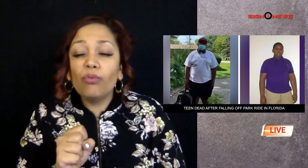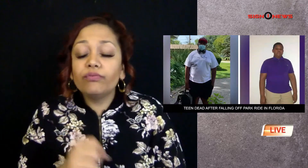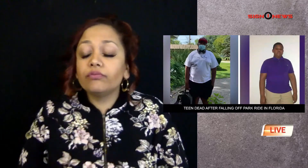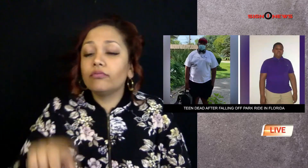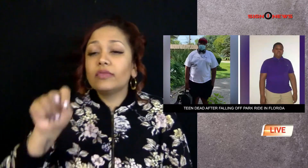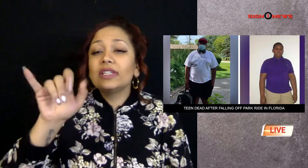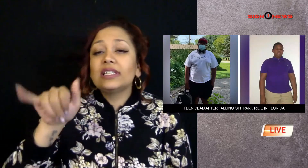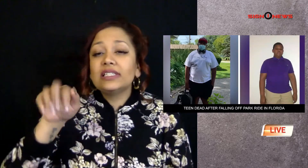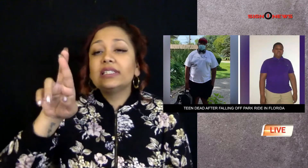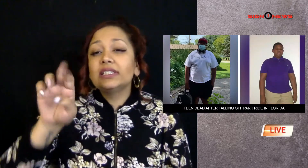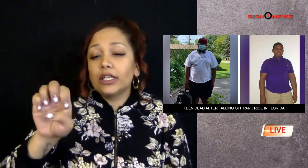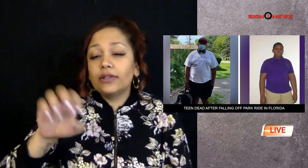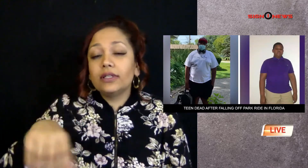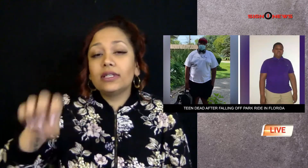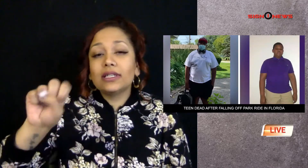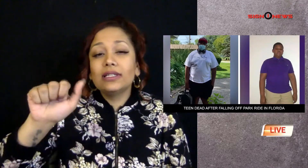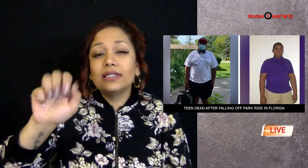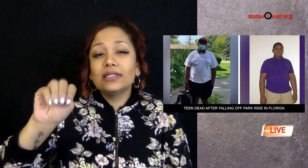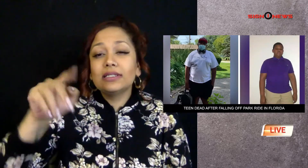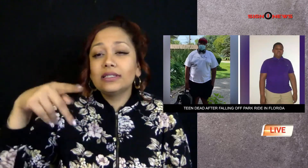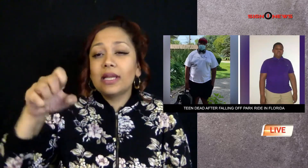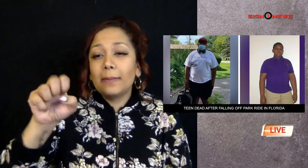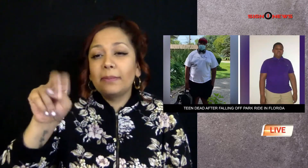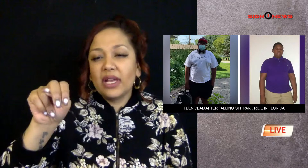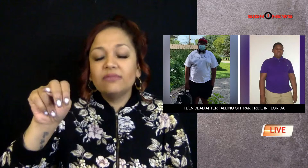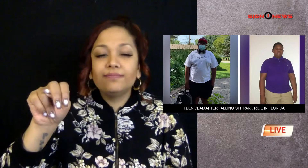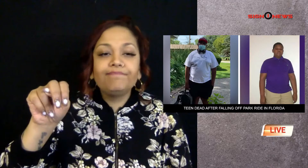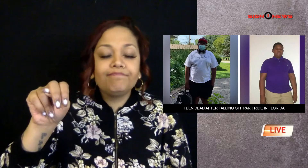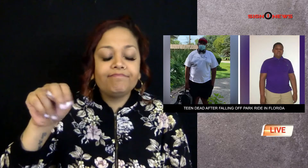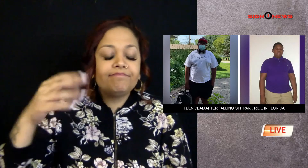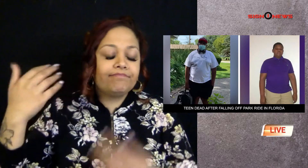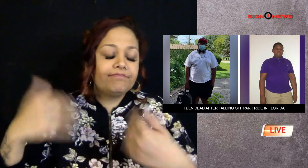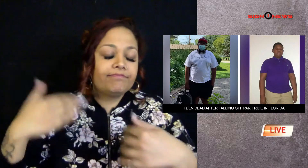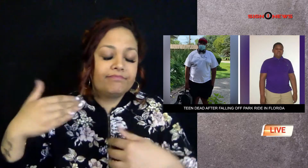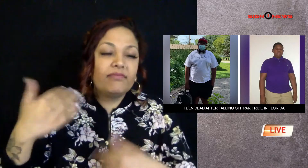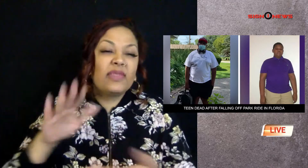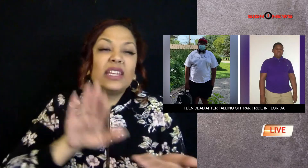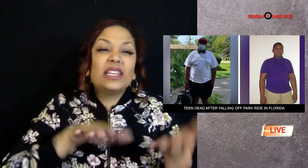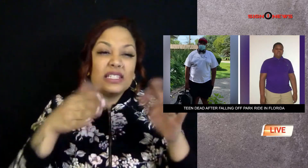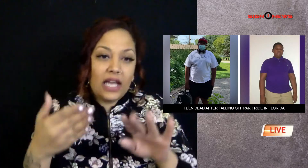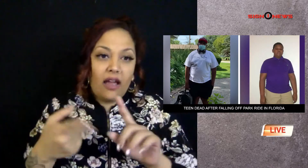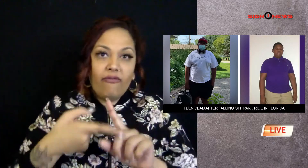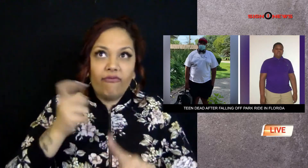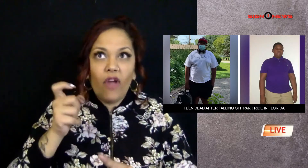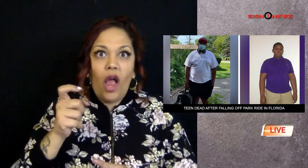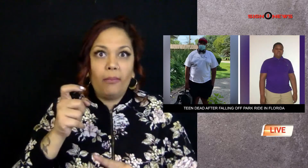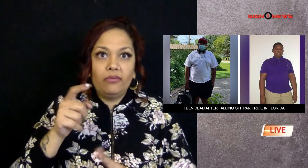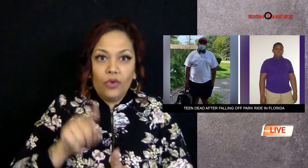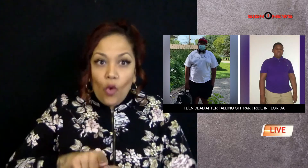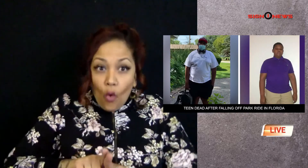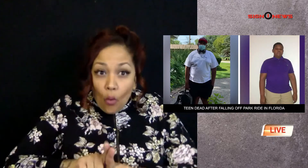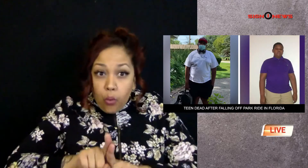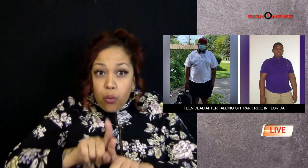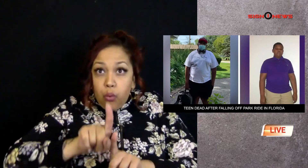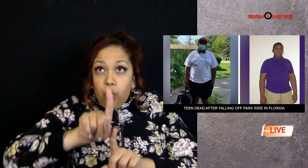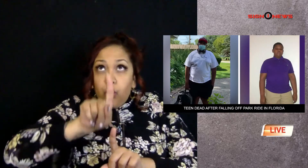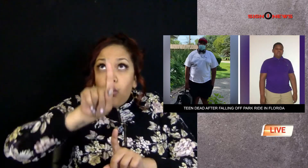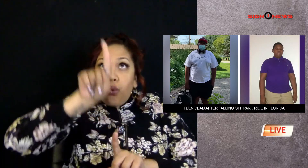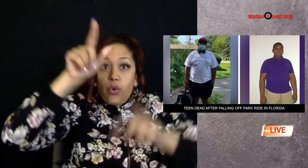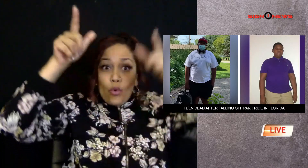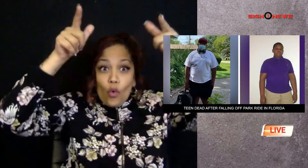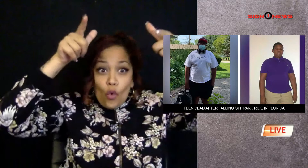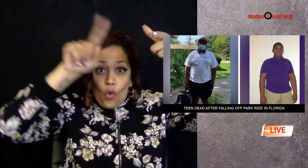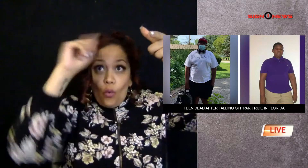Authorities in Florida say 14-year-old Tyrese Sampson, he died